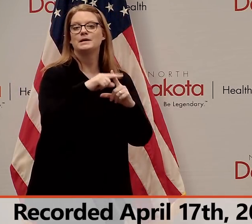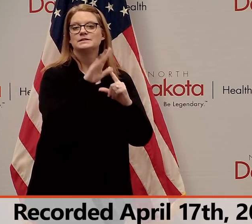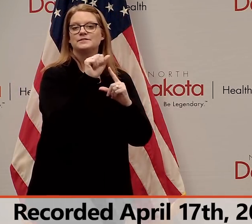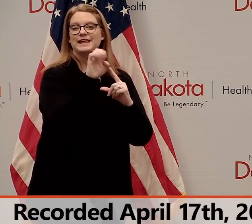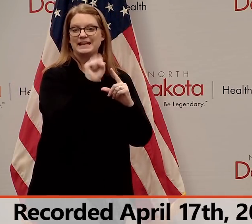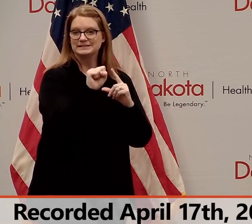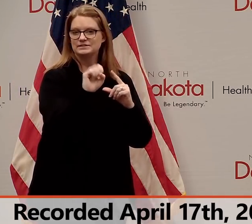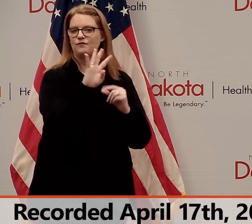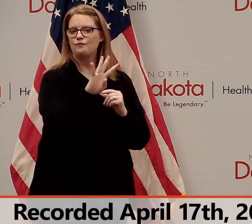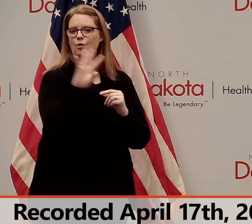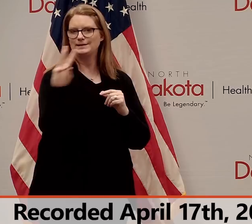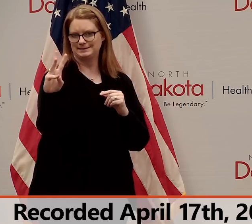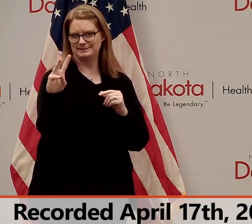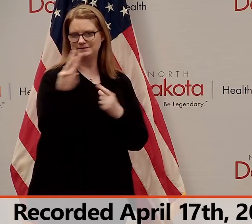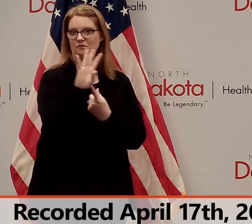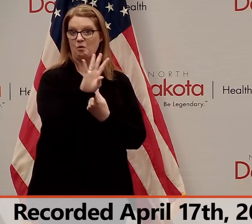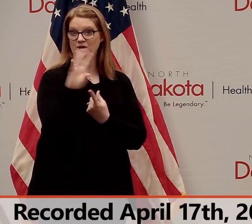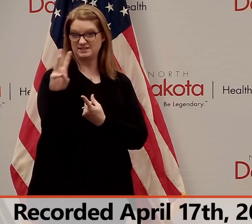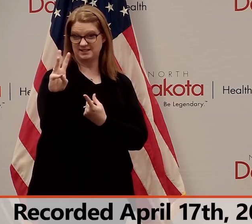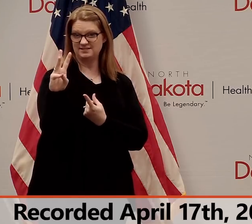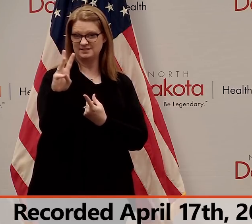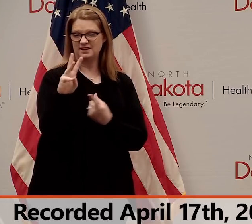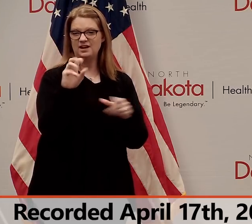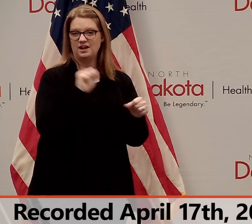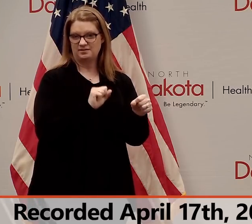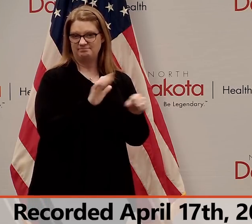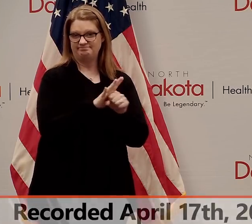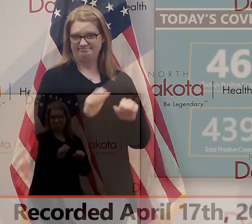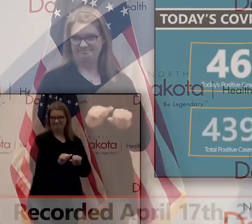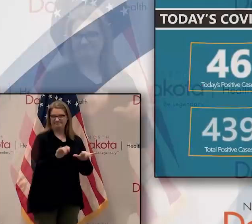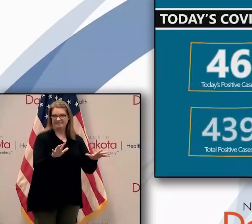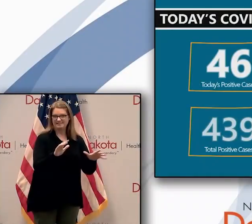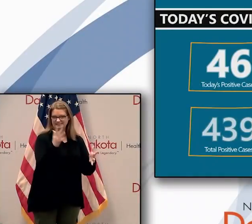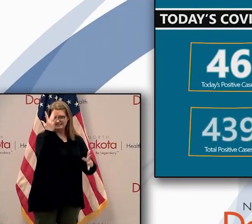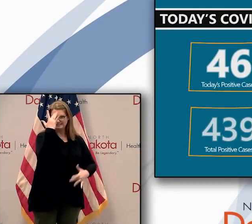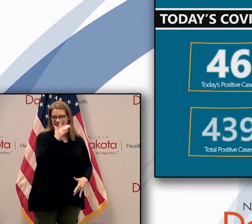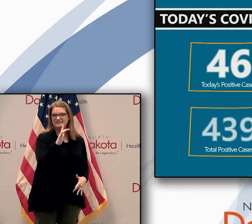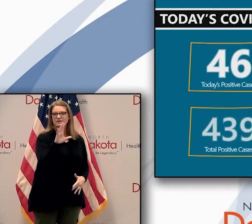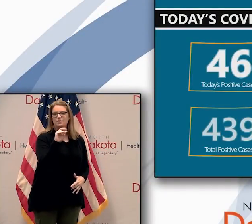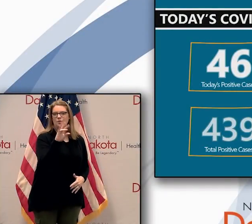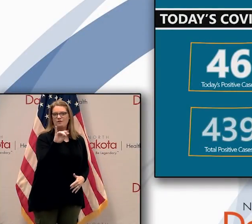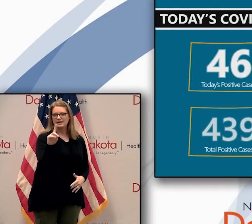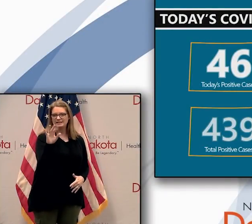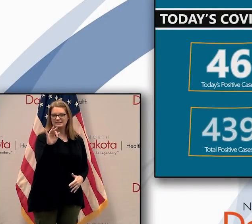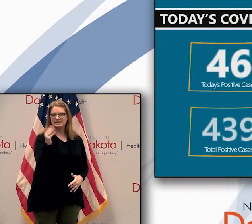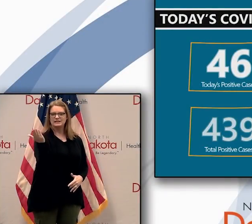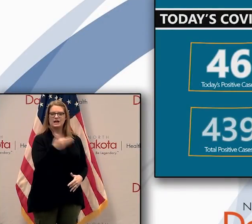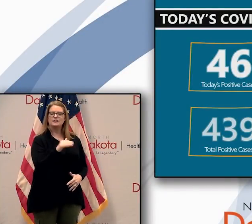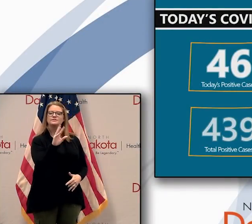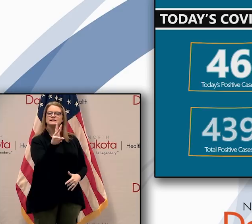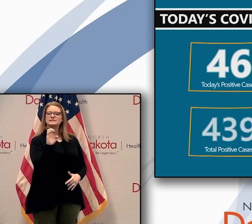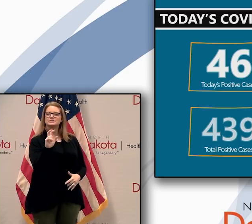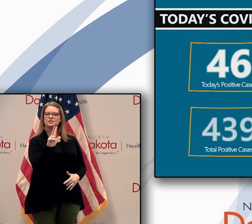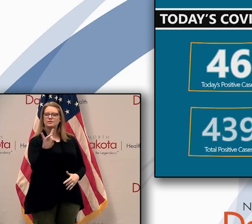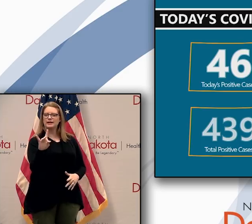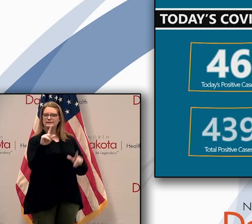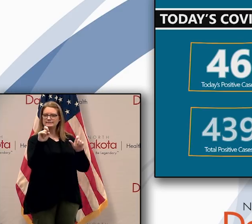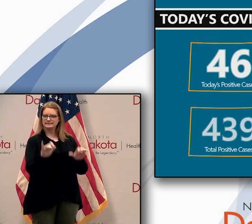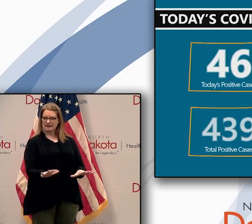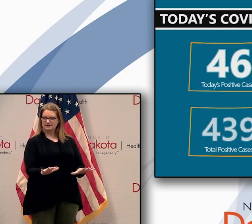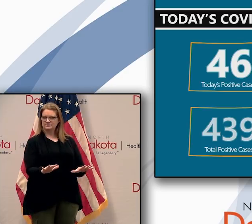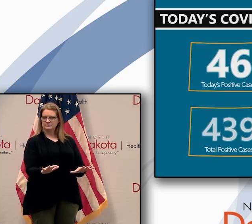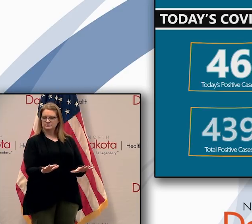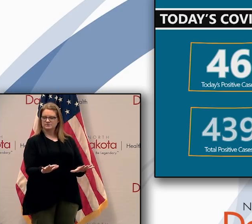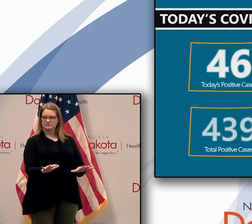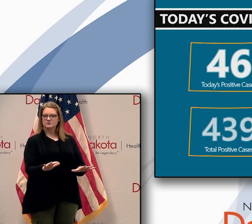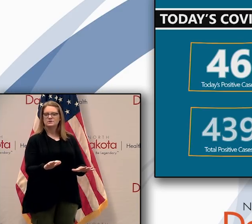new cases of the coronavirus disease, COVID-19, out of 638 tests that were